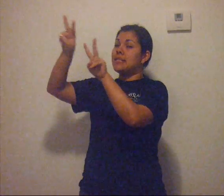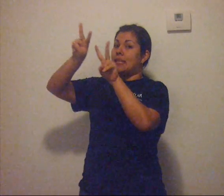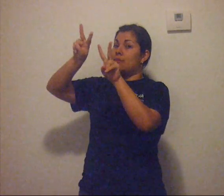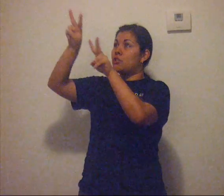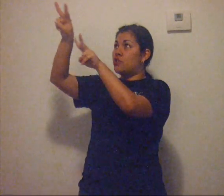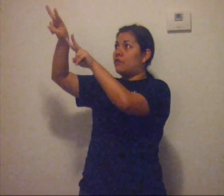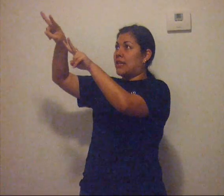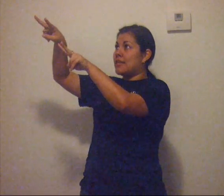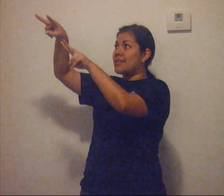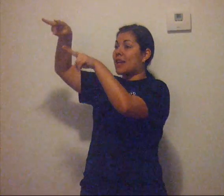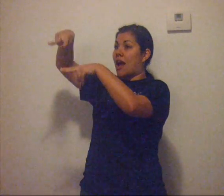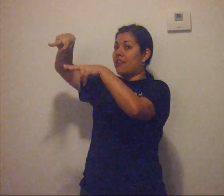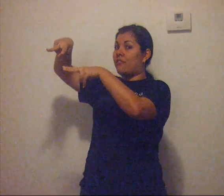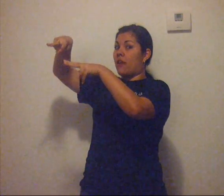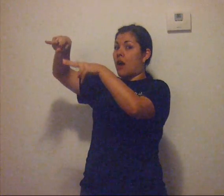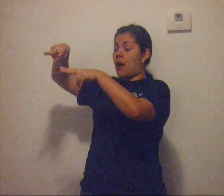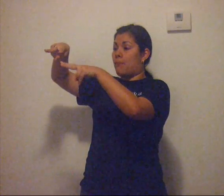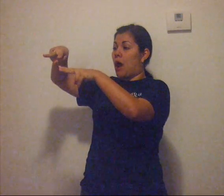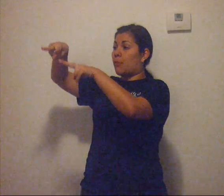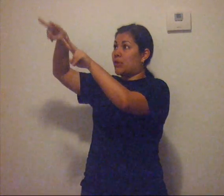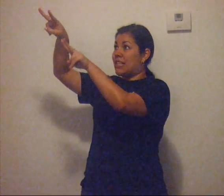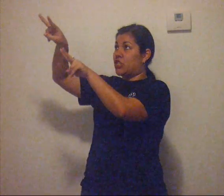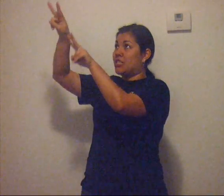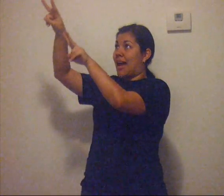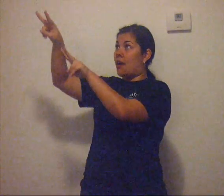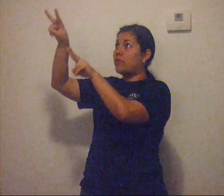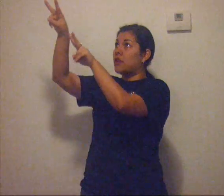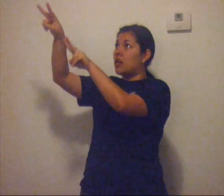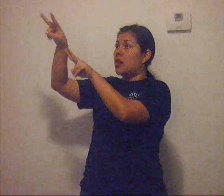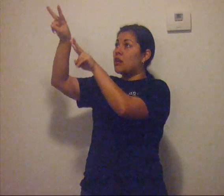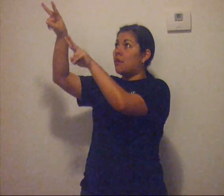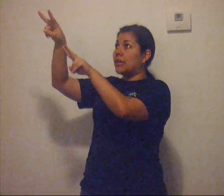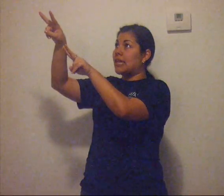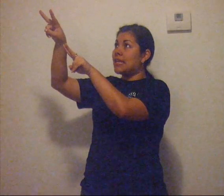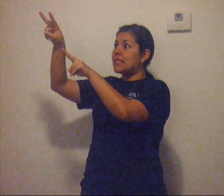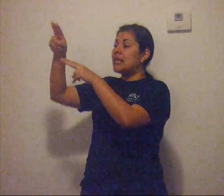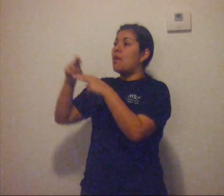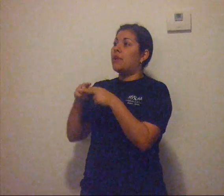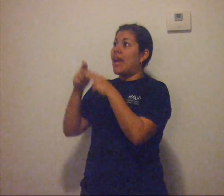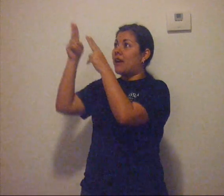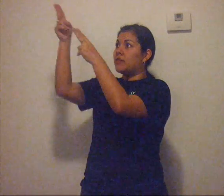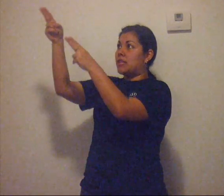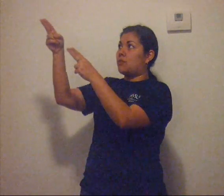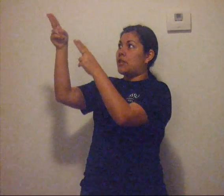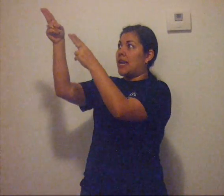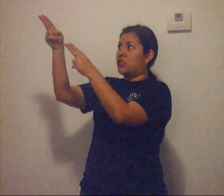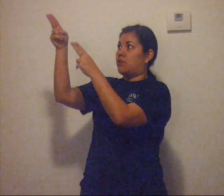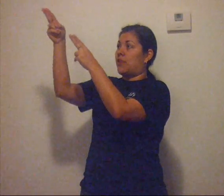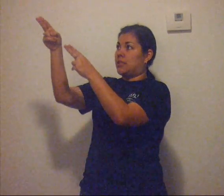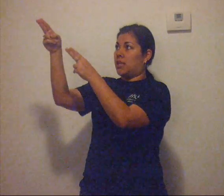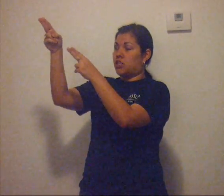"See" was 2 V's, kind of palm orientation down, going like this, but "hailed" is with H's facing each